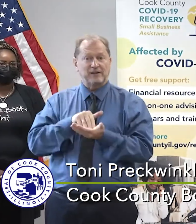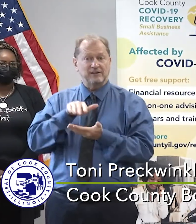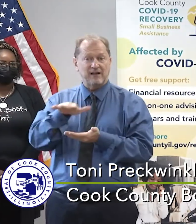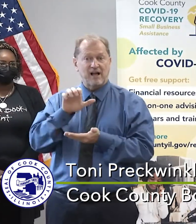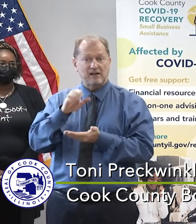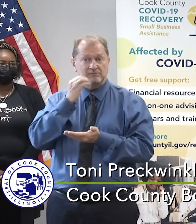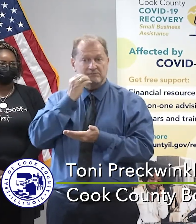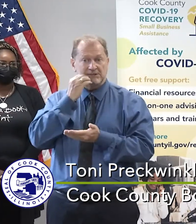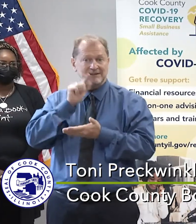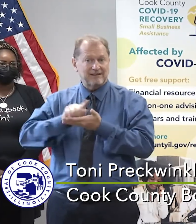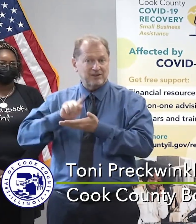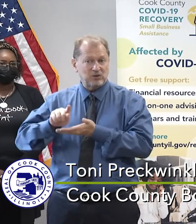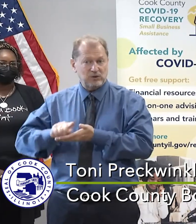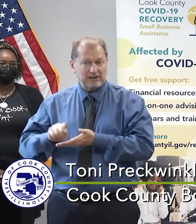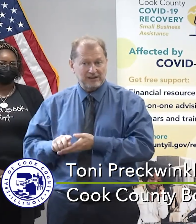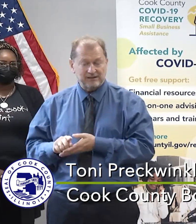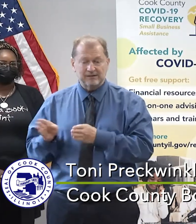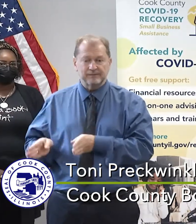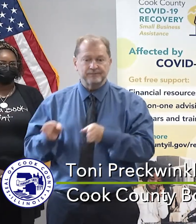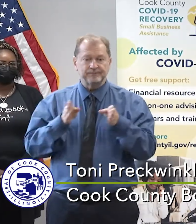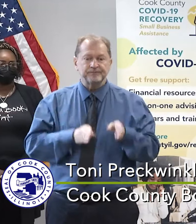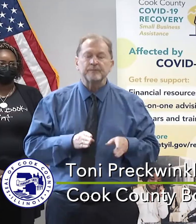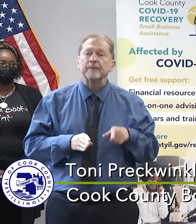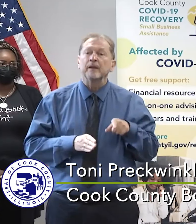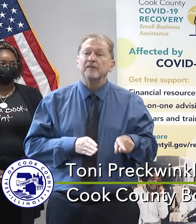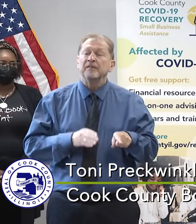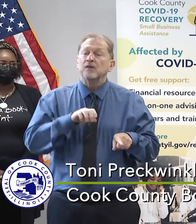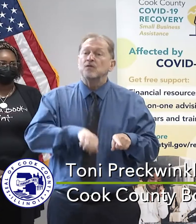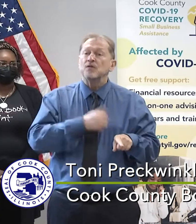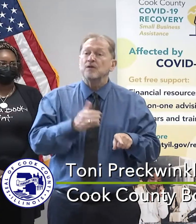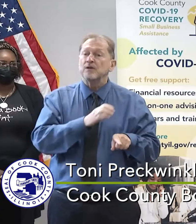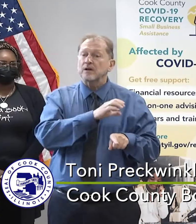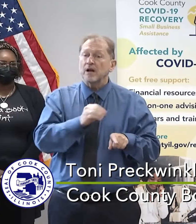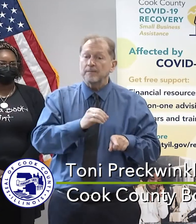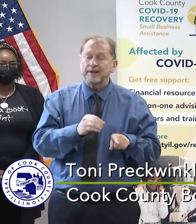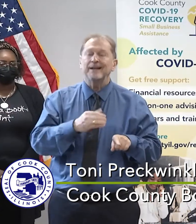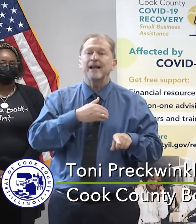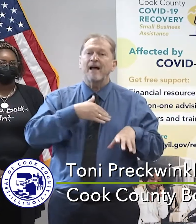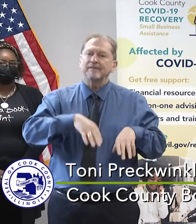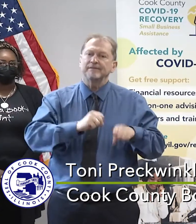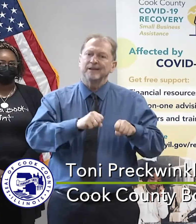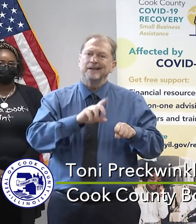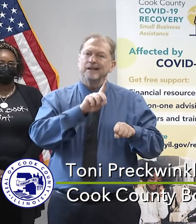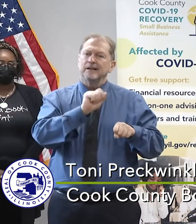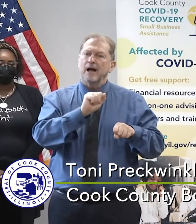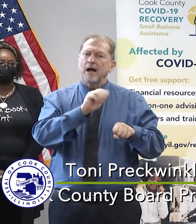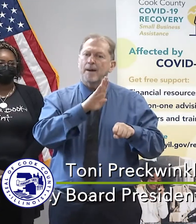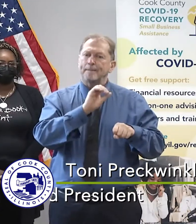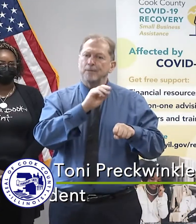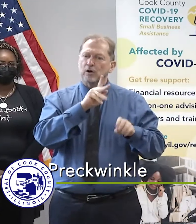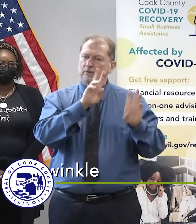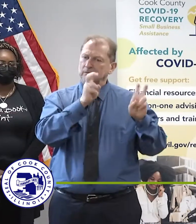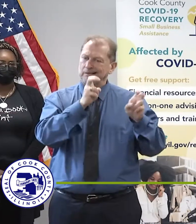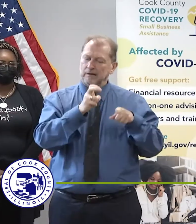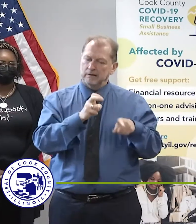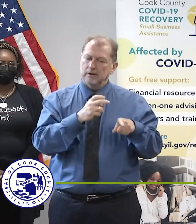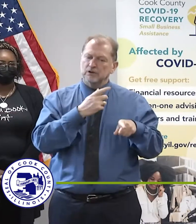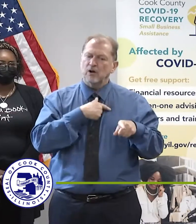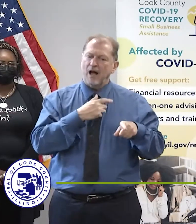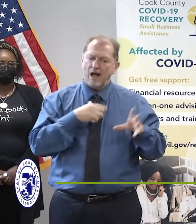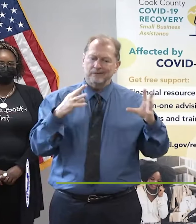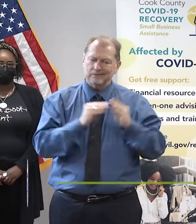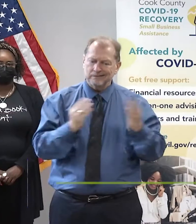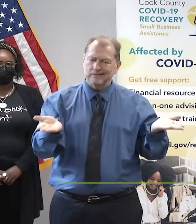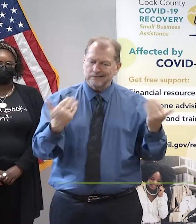Verlean Singletary, who prior to the pandemic would host literary activities to expose communities of color